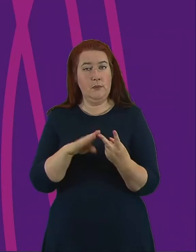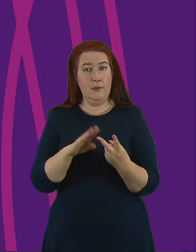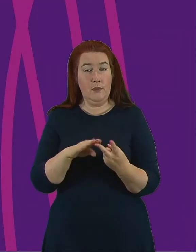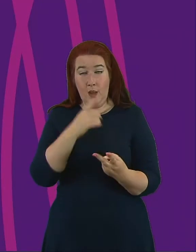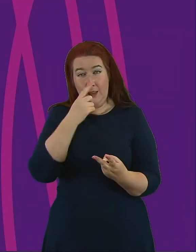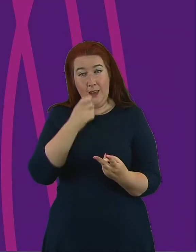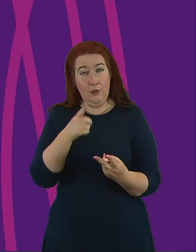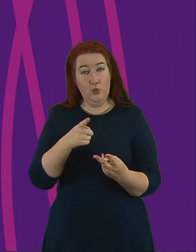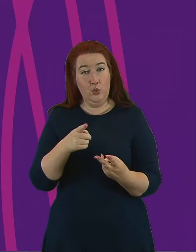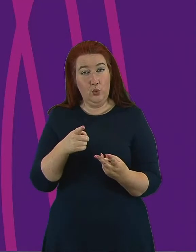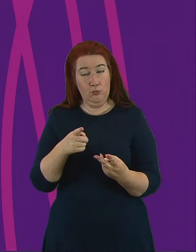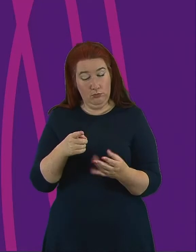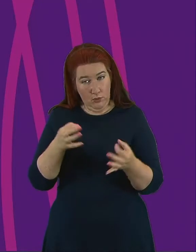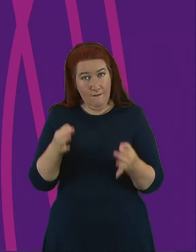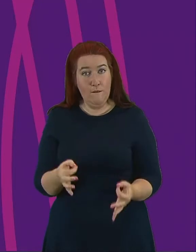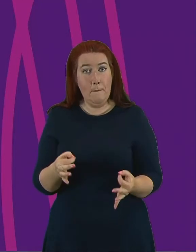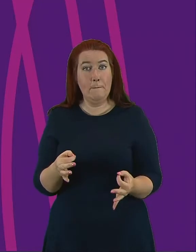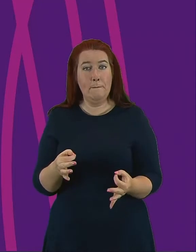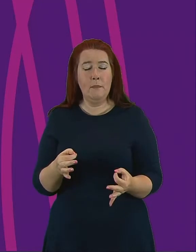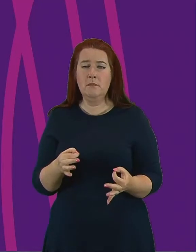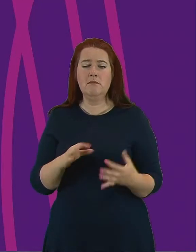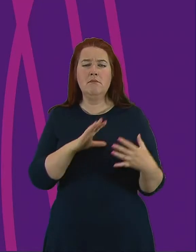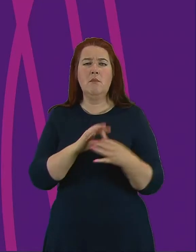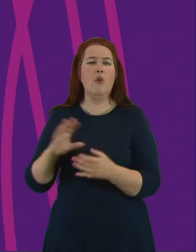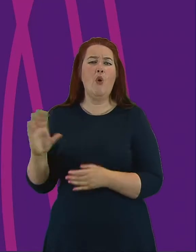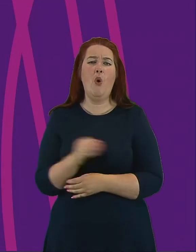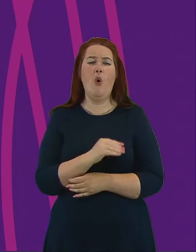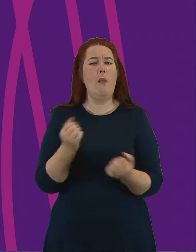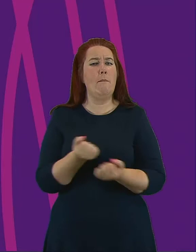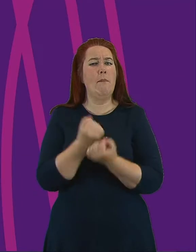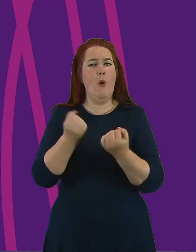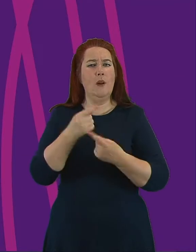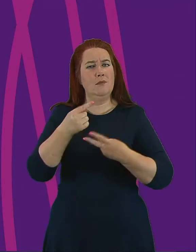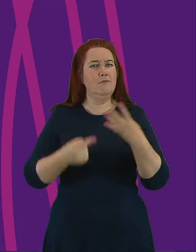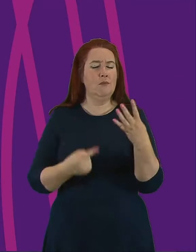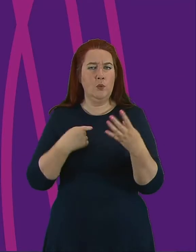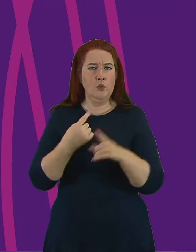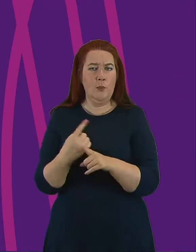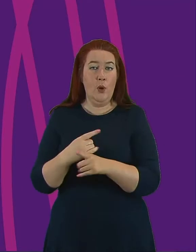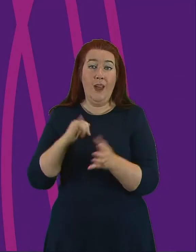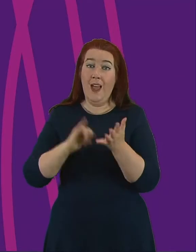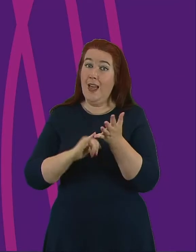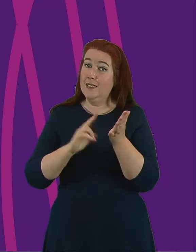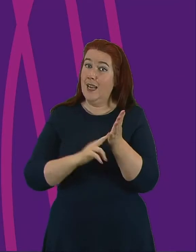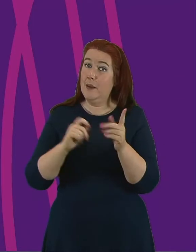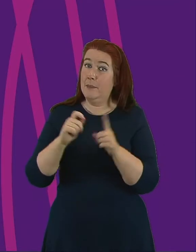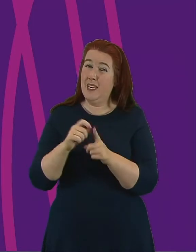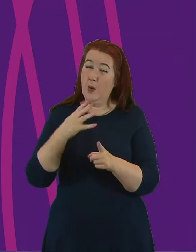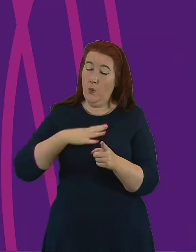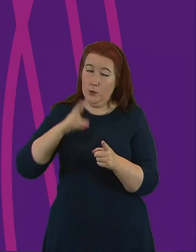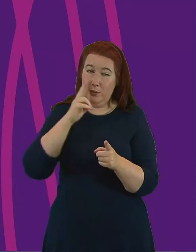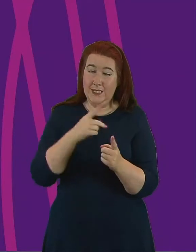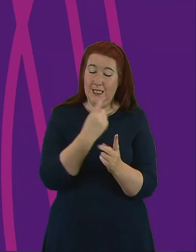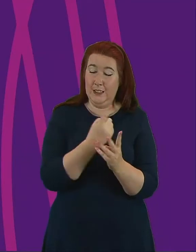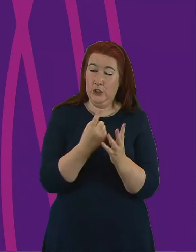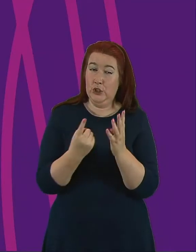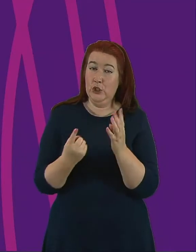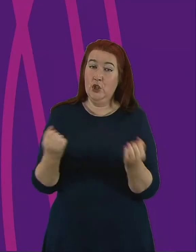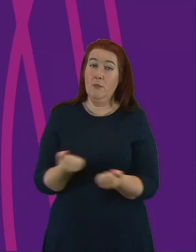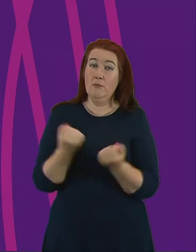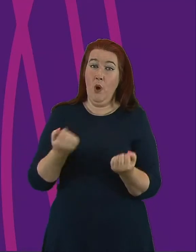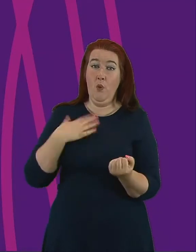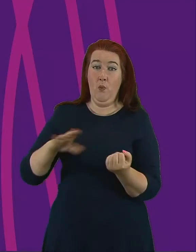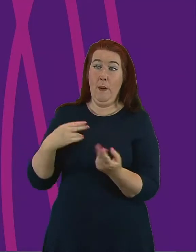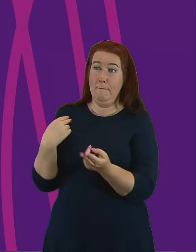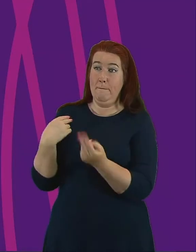confirm that in relation to all the powers we are talking about, the SNP want to see every last one returned to Brussels at the